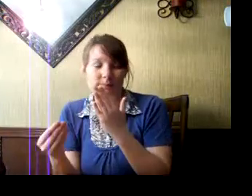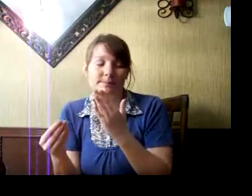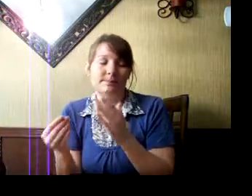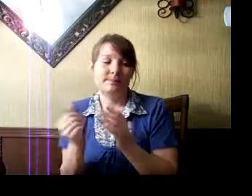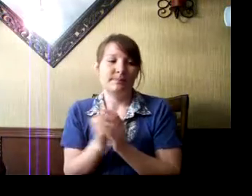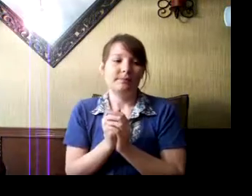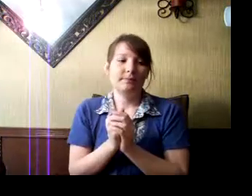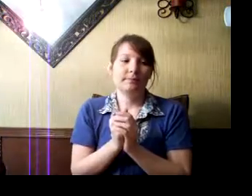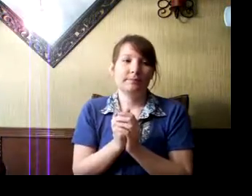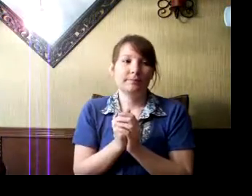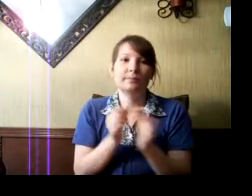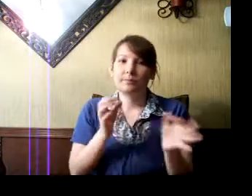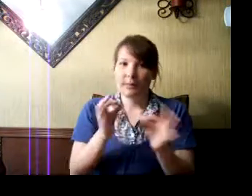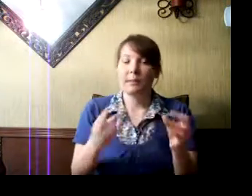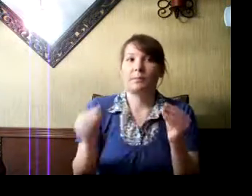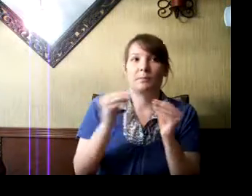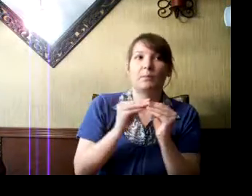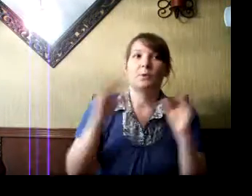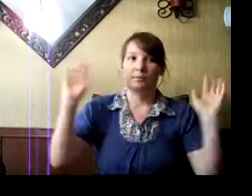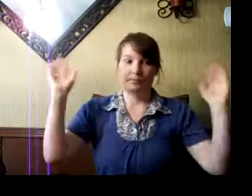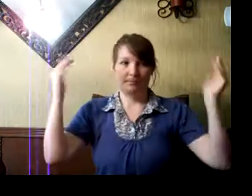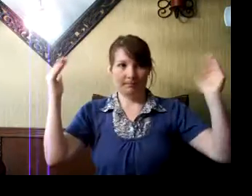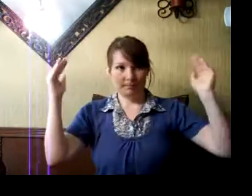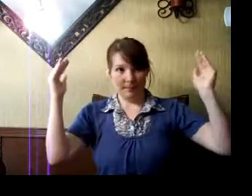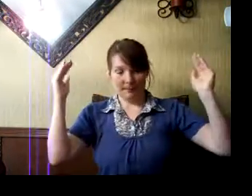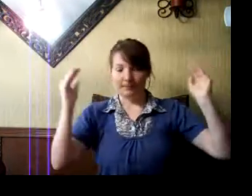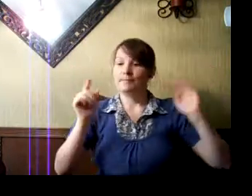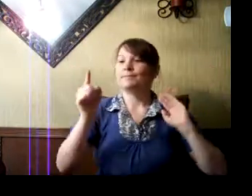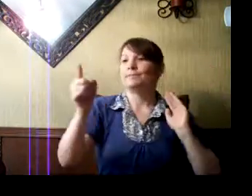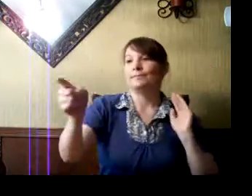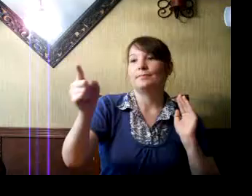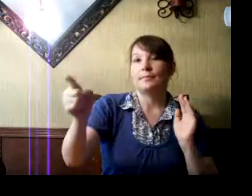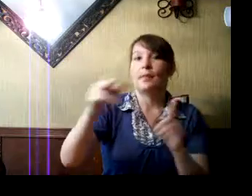had from a skills orientation,